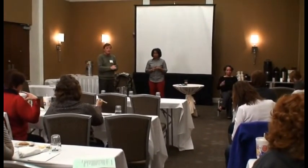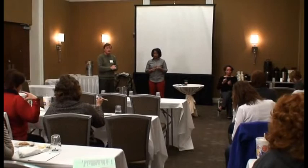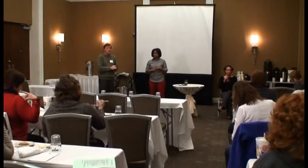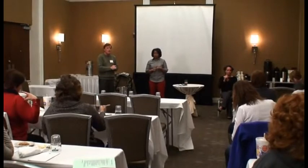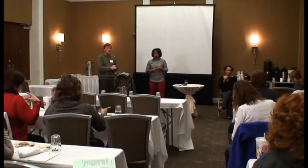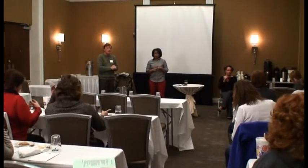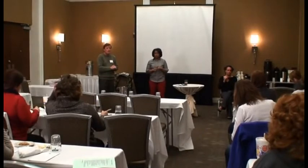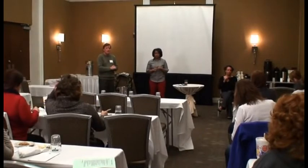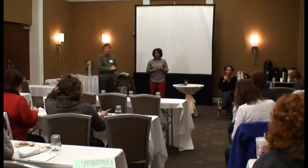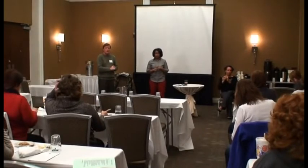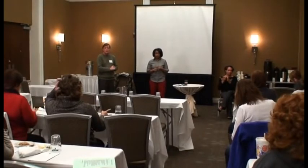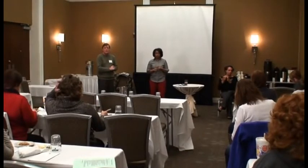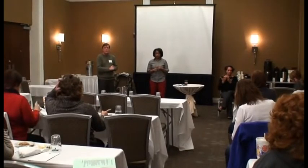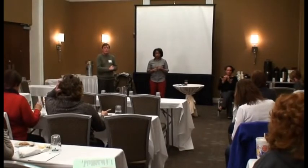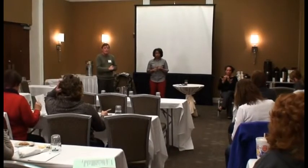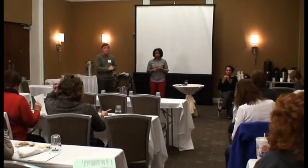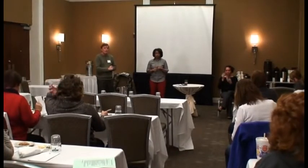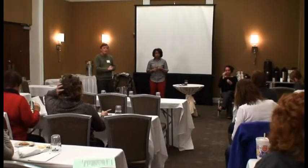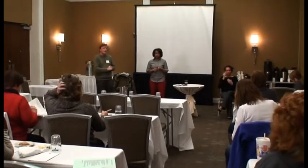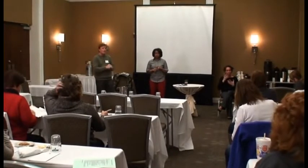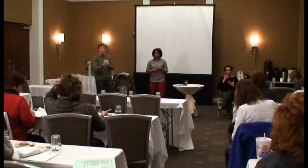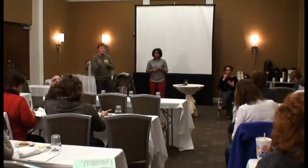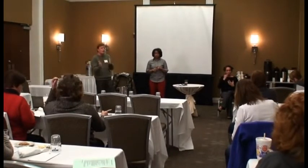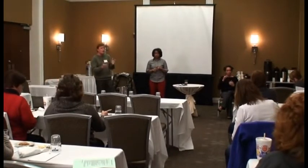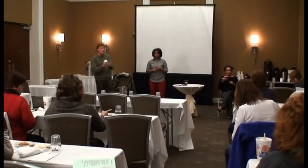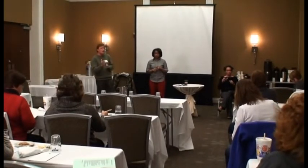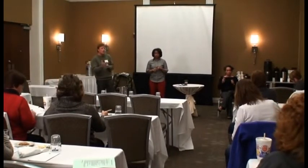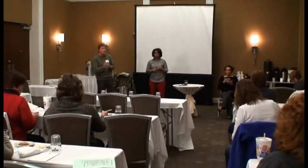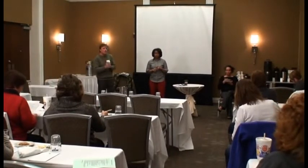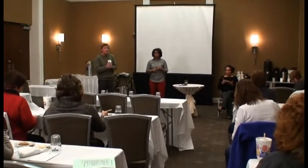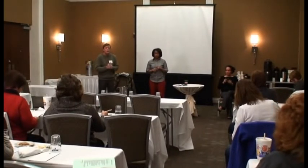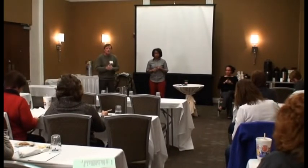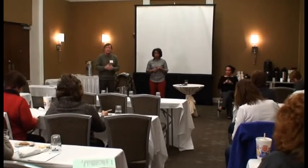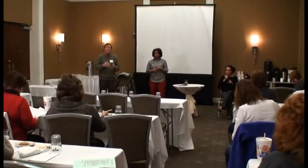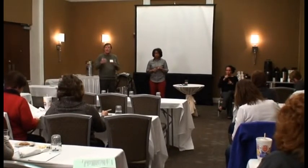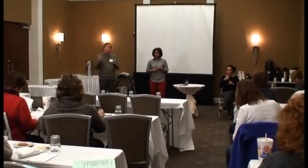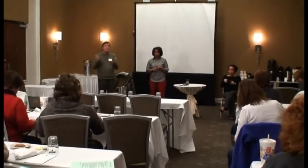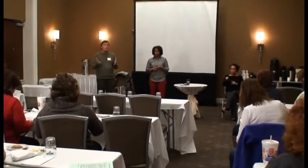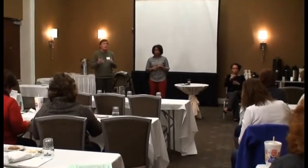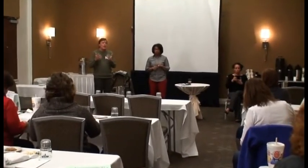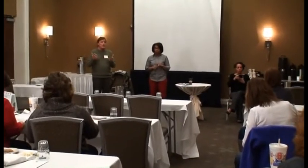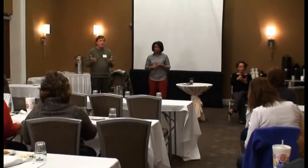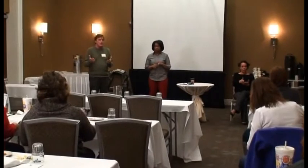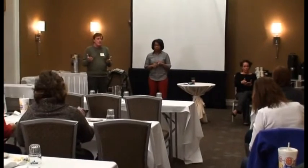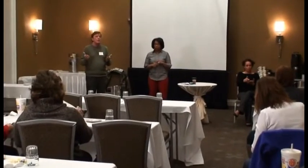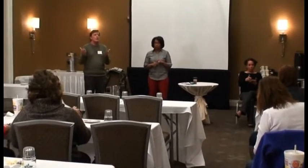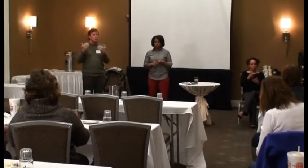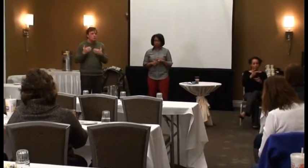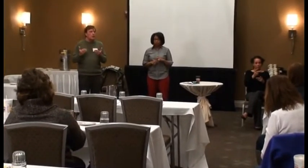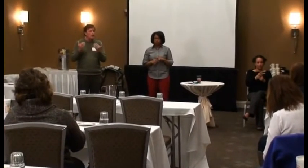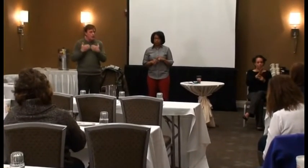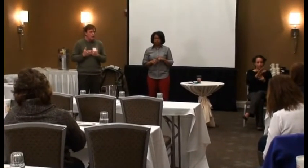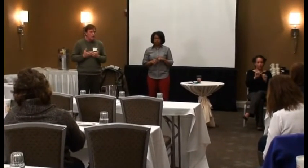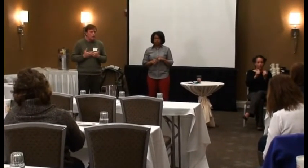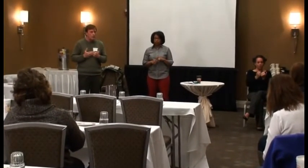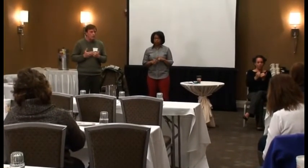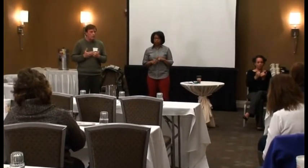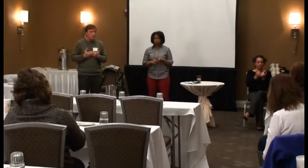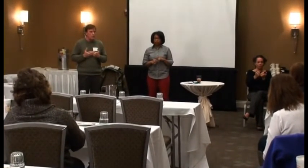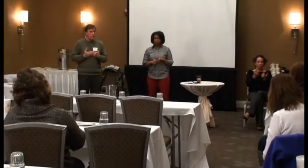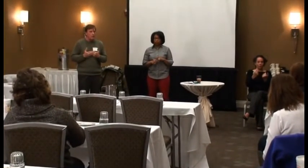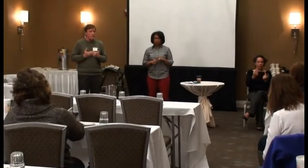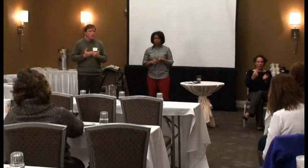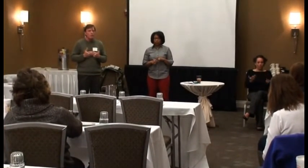meet her and let me know if I can do anything also to help keep your agency bringing you